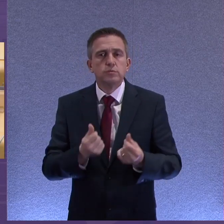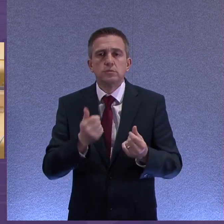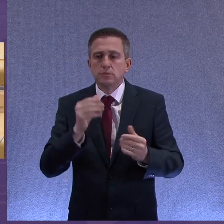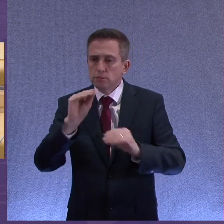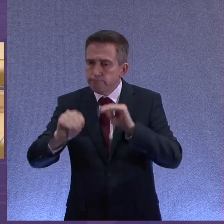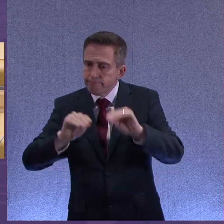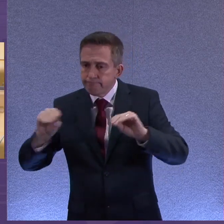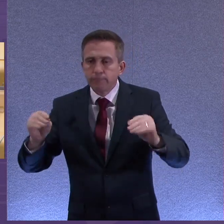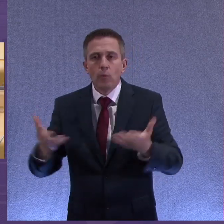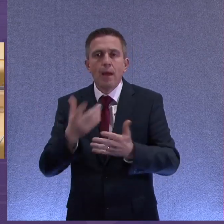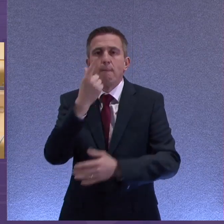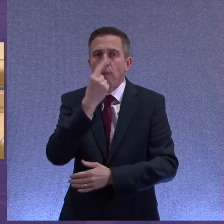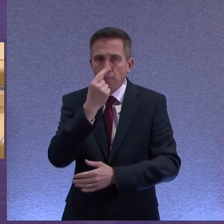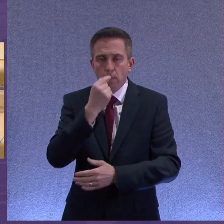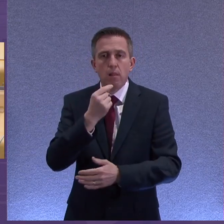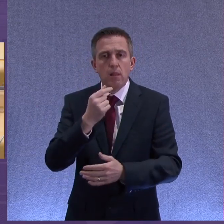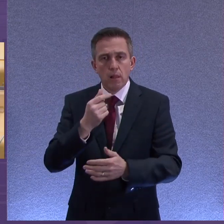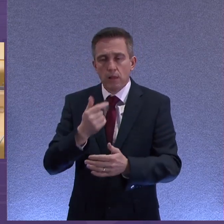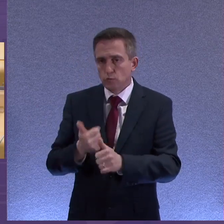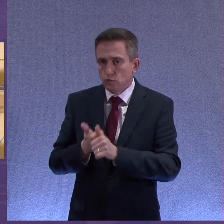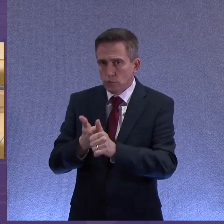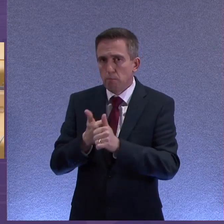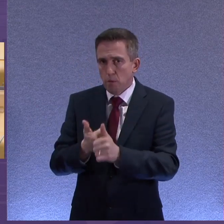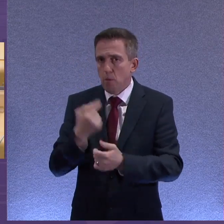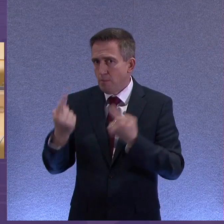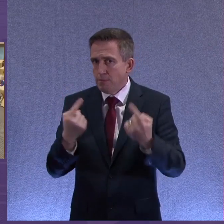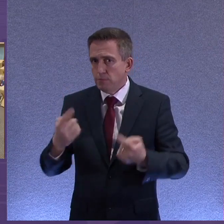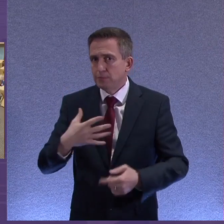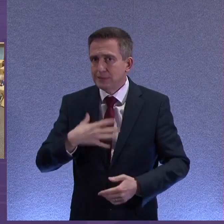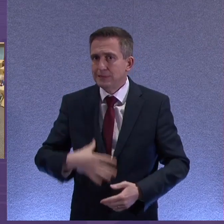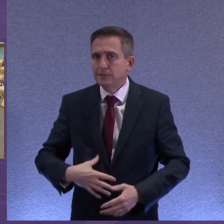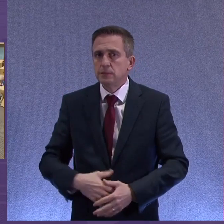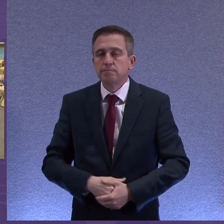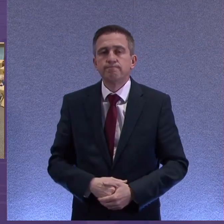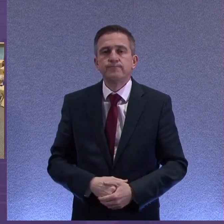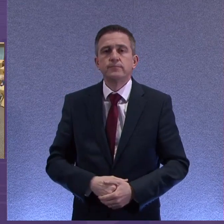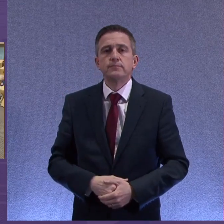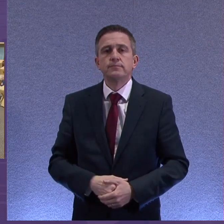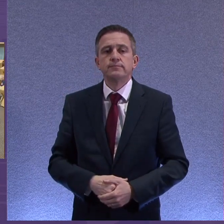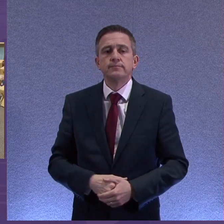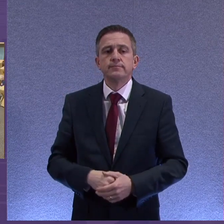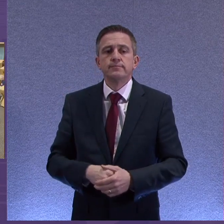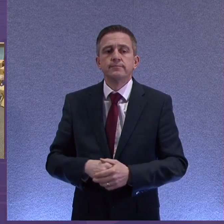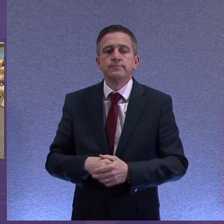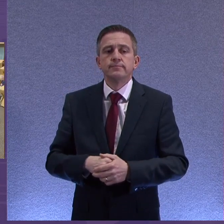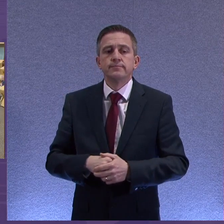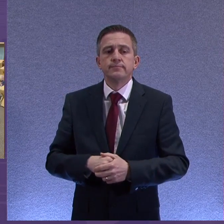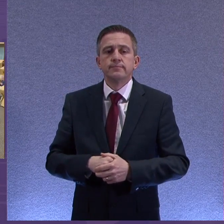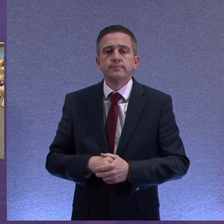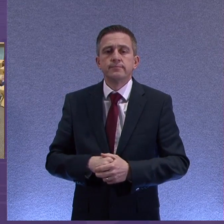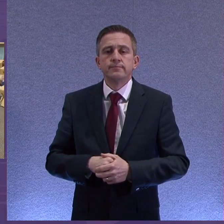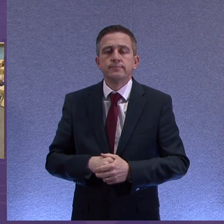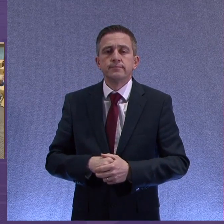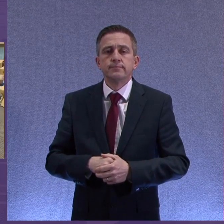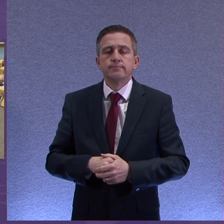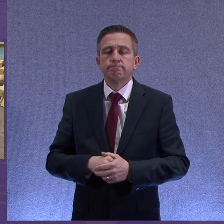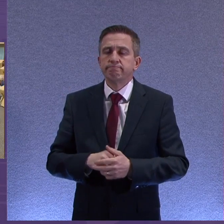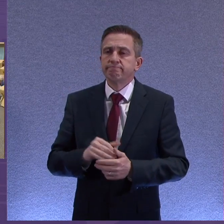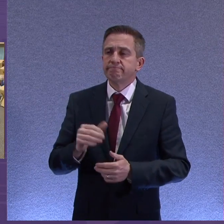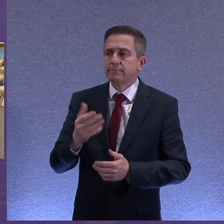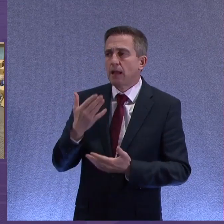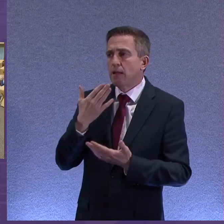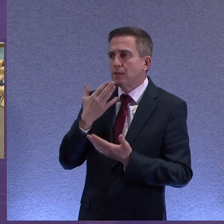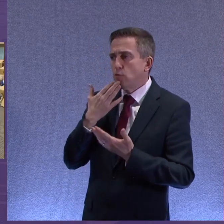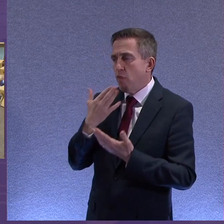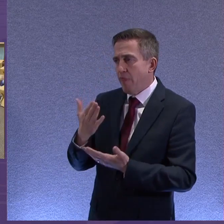that Brian Whittle rightly recognises. Anas Sarwar. Presiding Officer, can I thank the First Minister, all Ministers and officials for